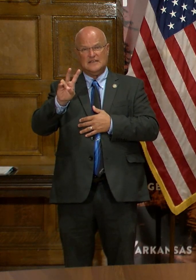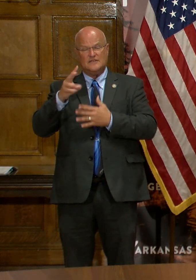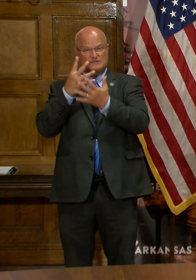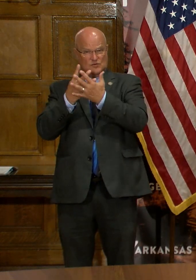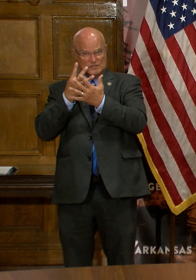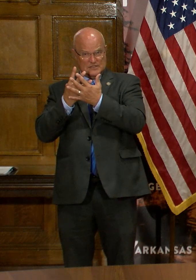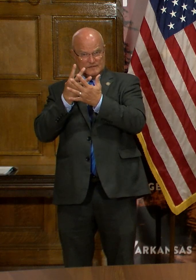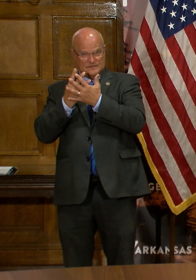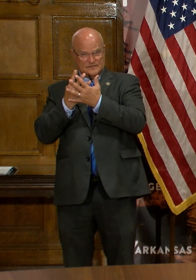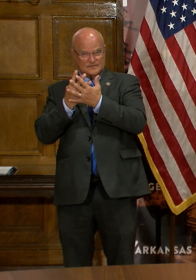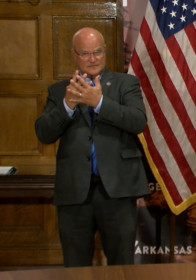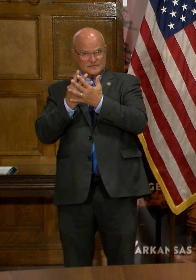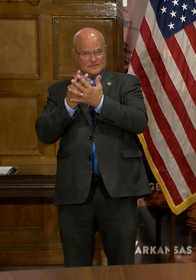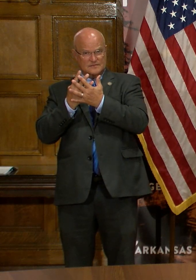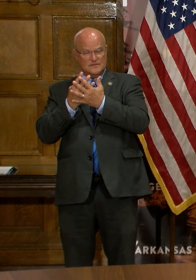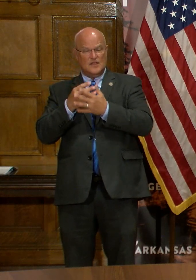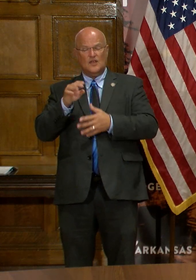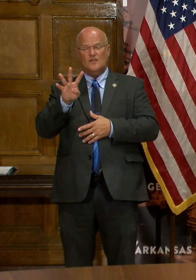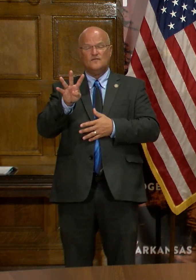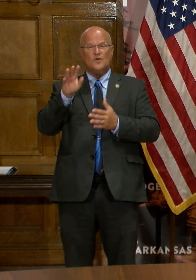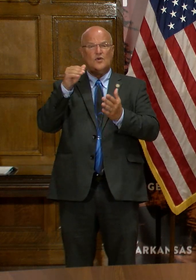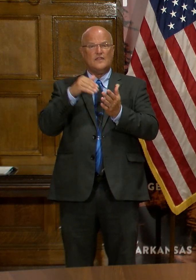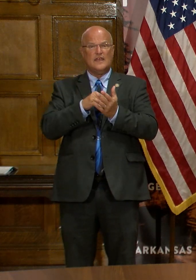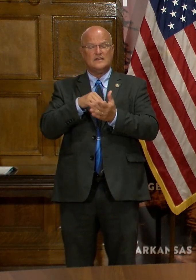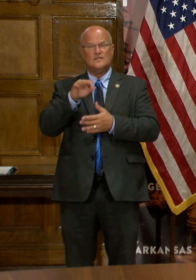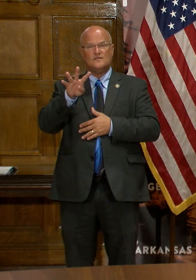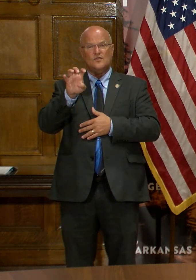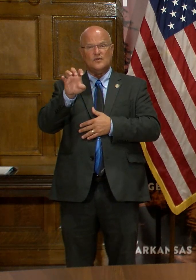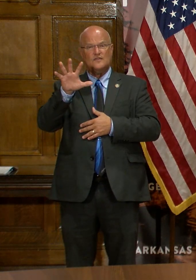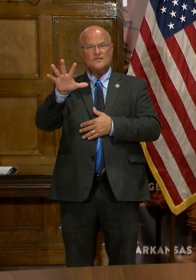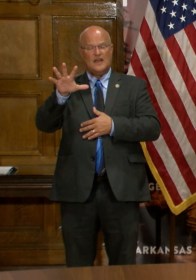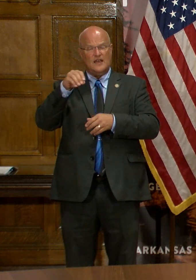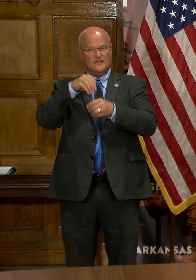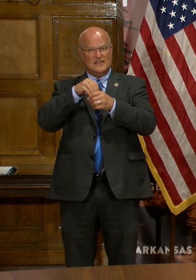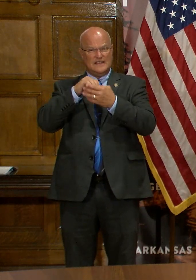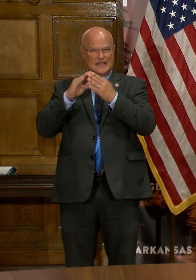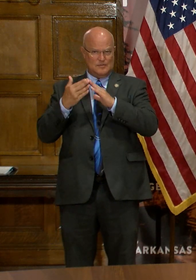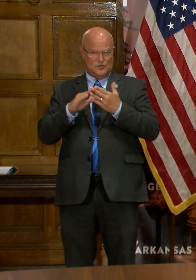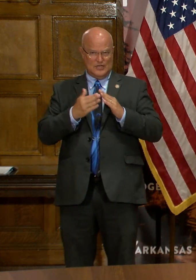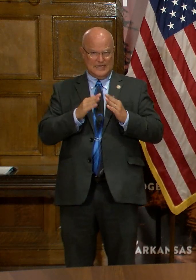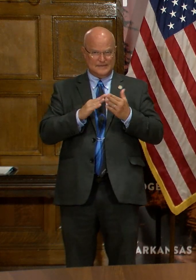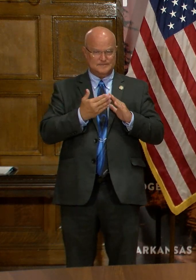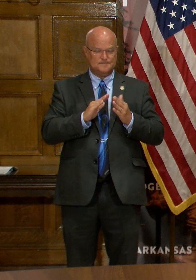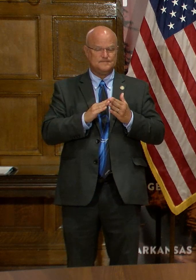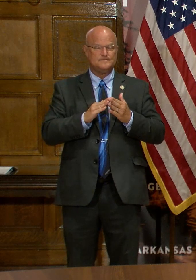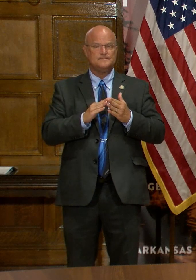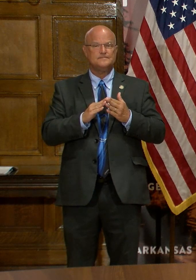correctional facilities, and 4,405 are in the community.